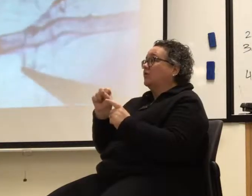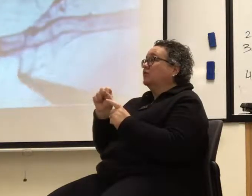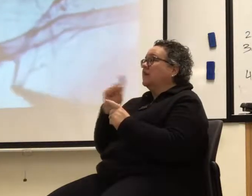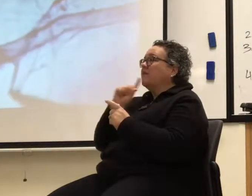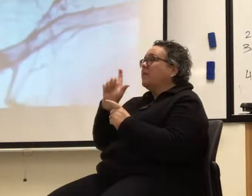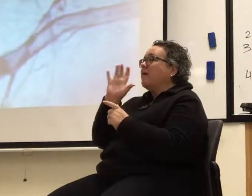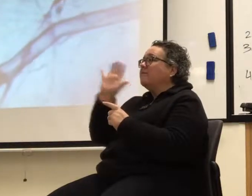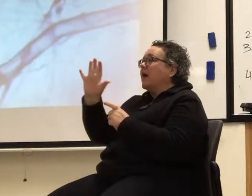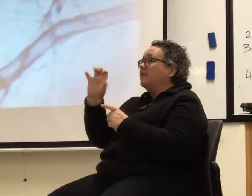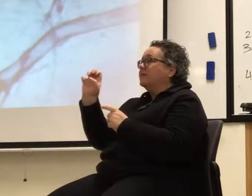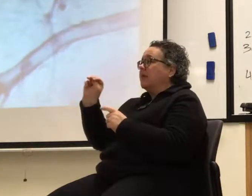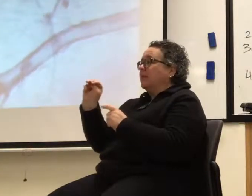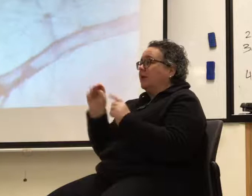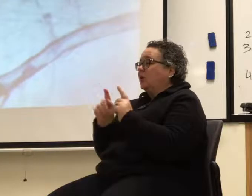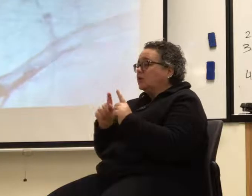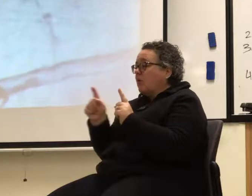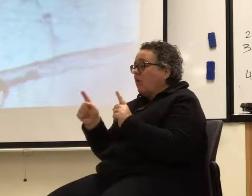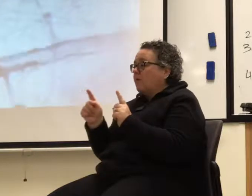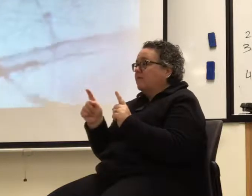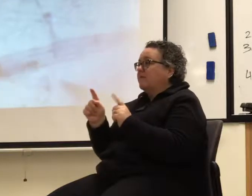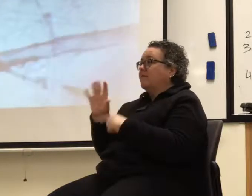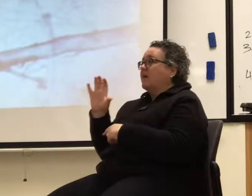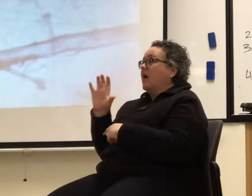5 centimeters.